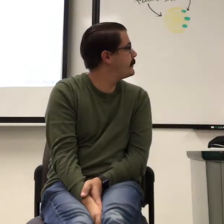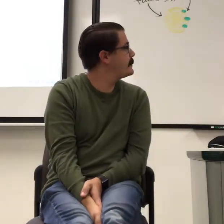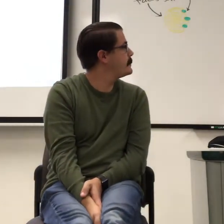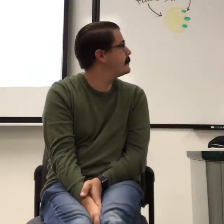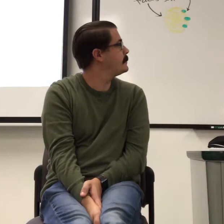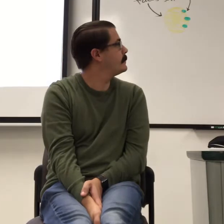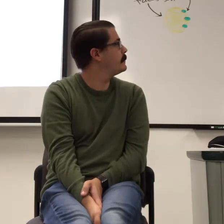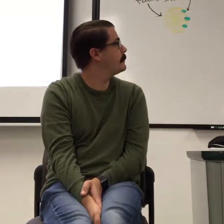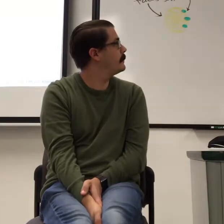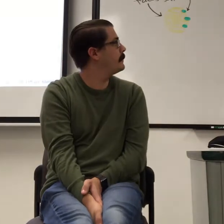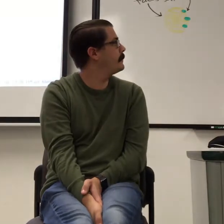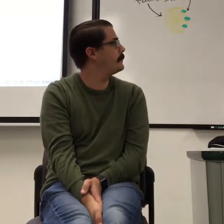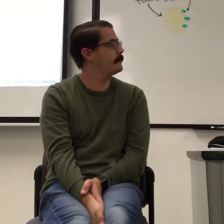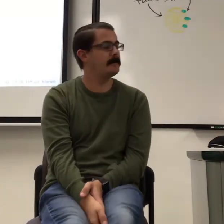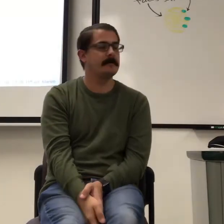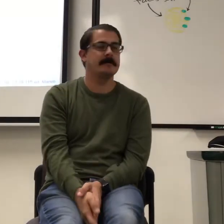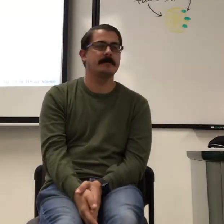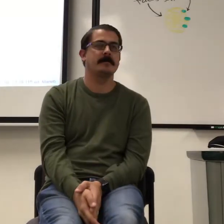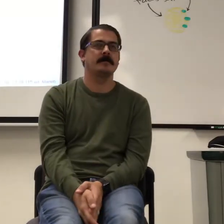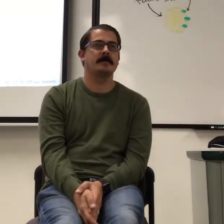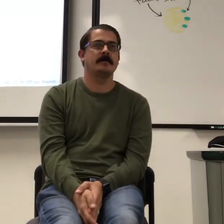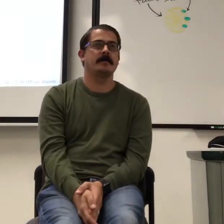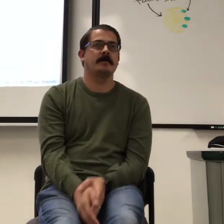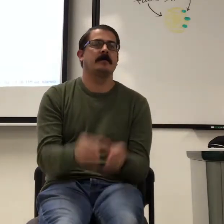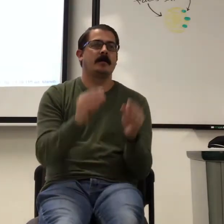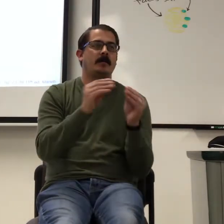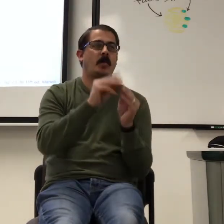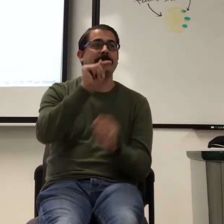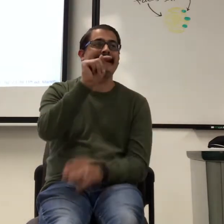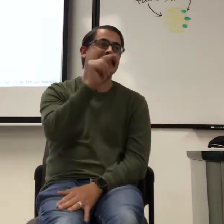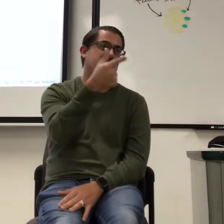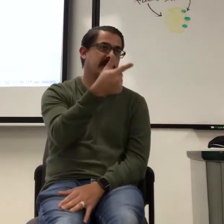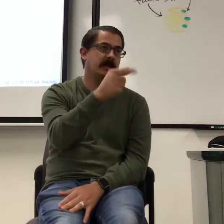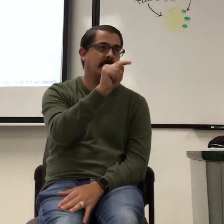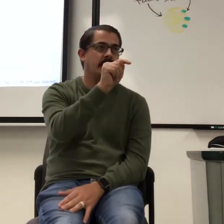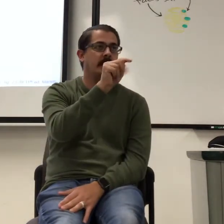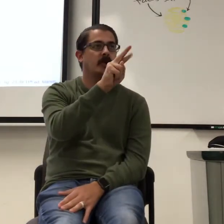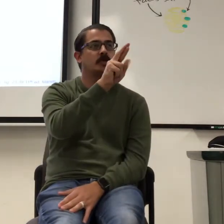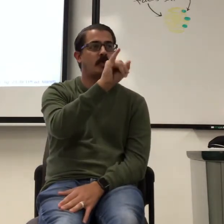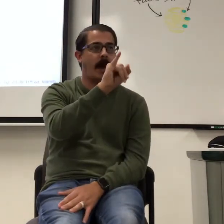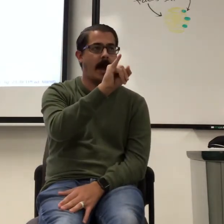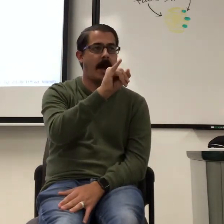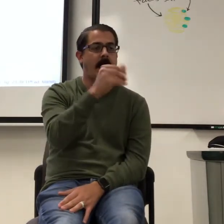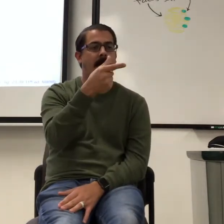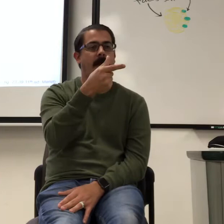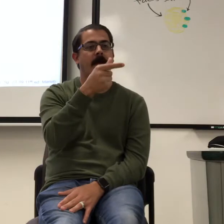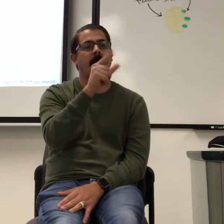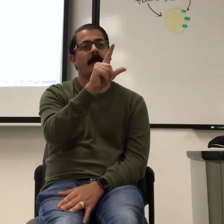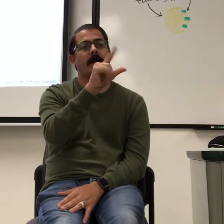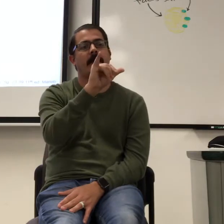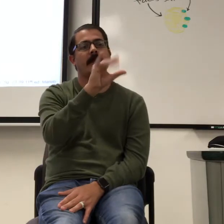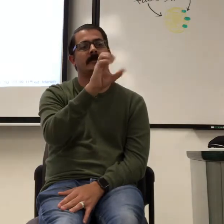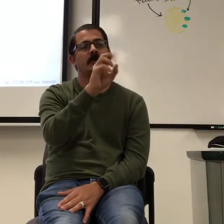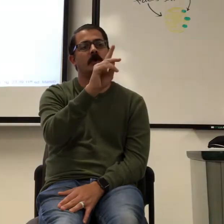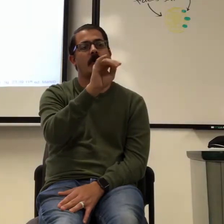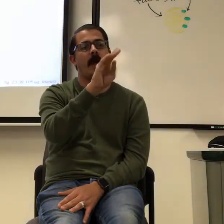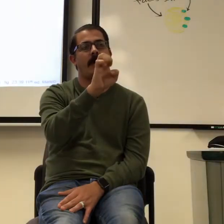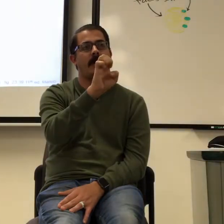expose more TGs, that's triglycerides, to lipase